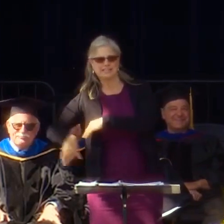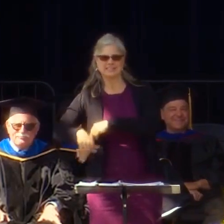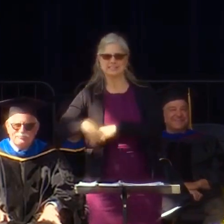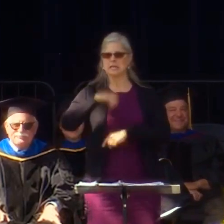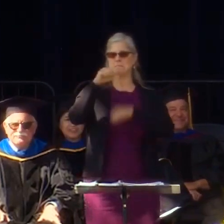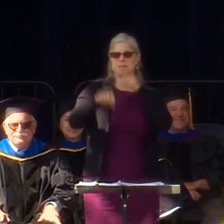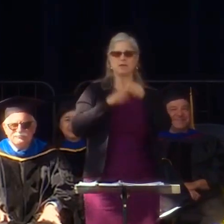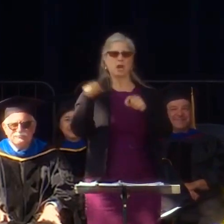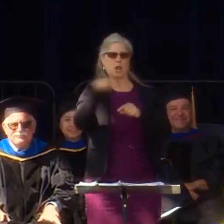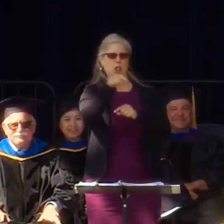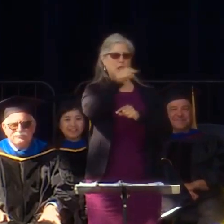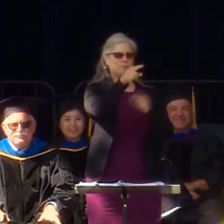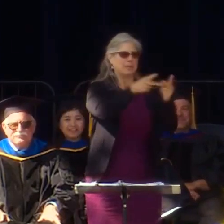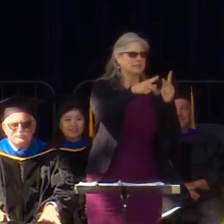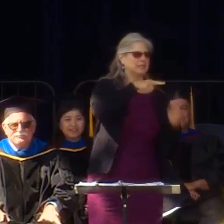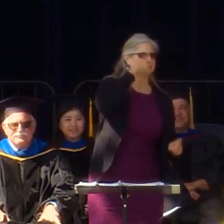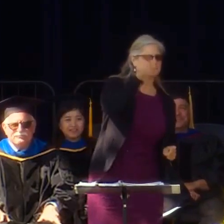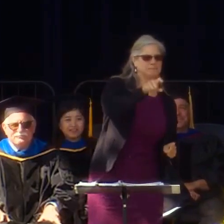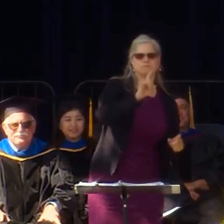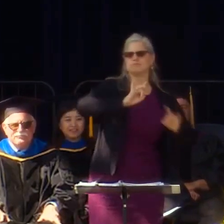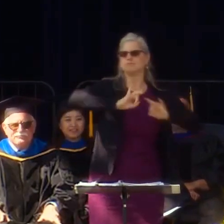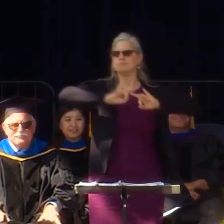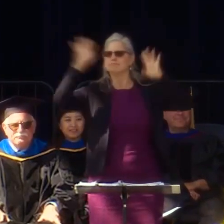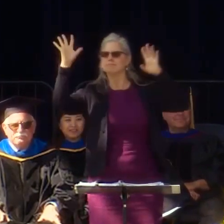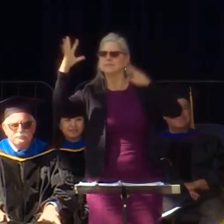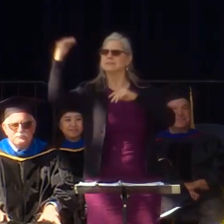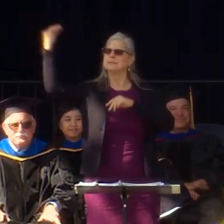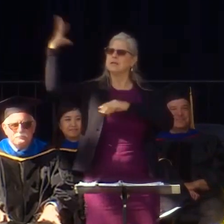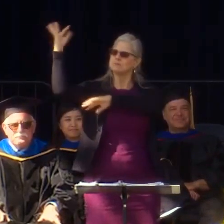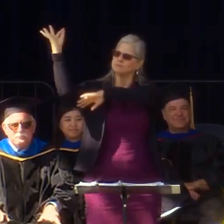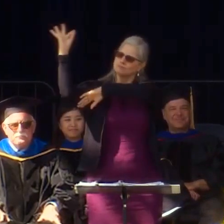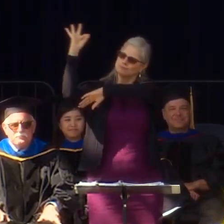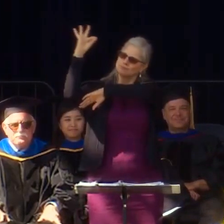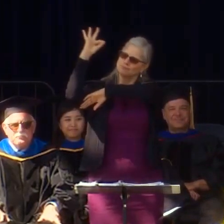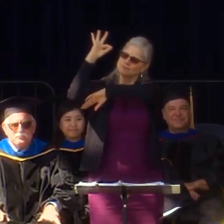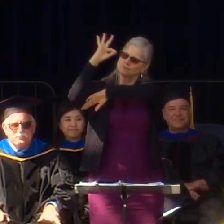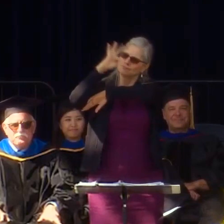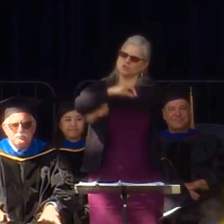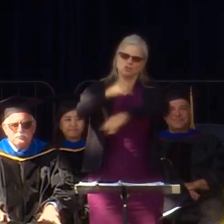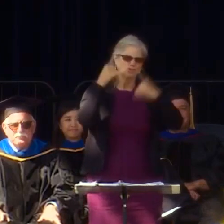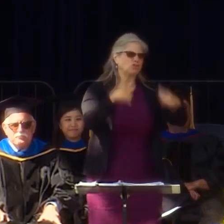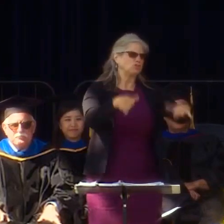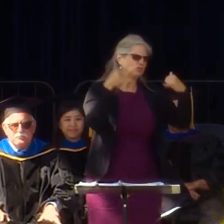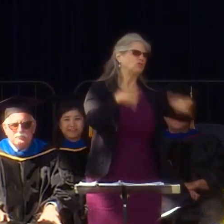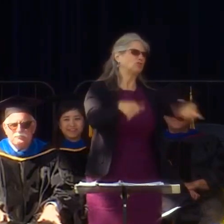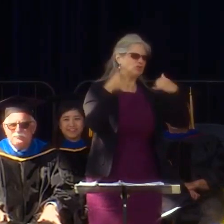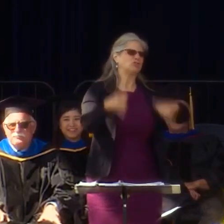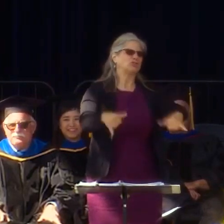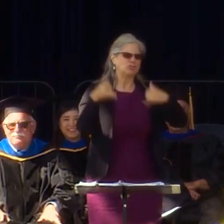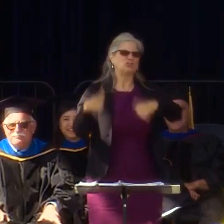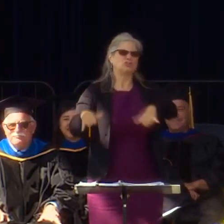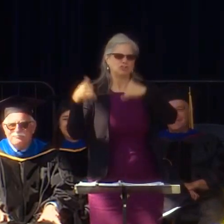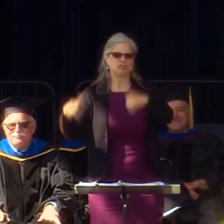unorthodox bike rides, and magnificent sunsets, and lots of partying on Del